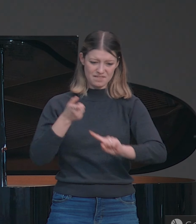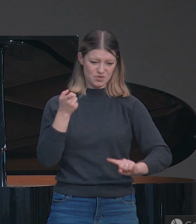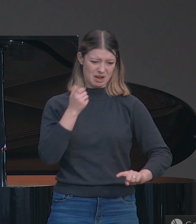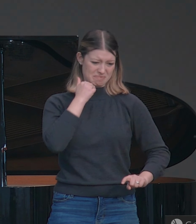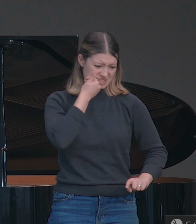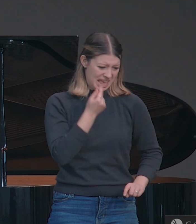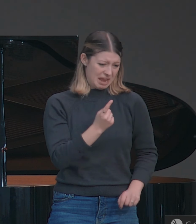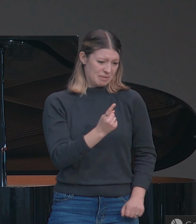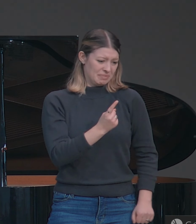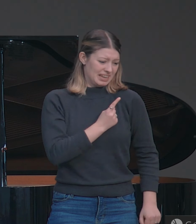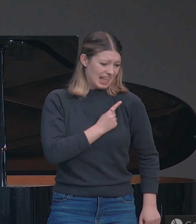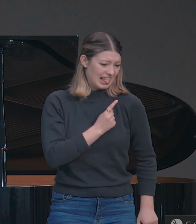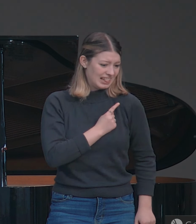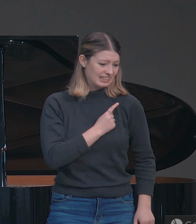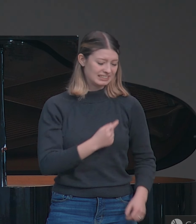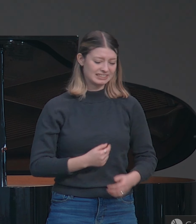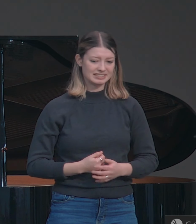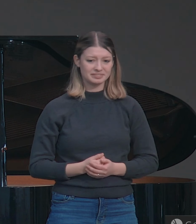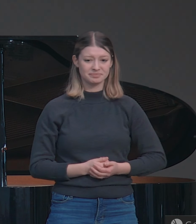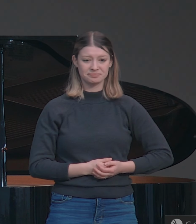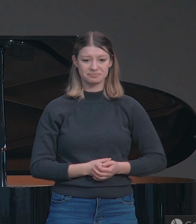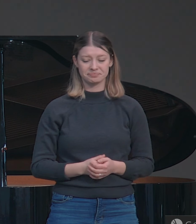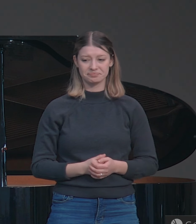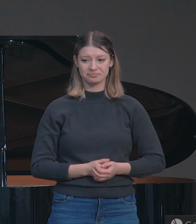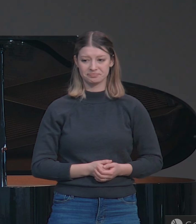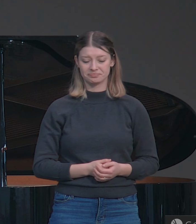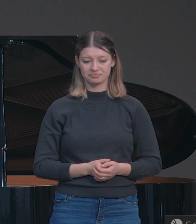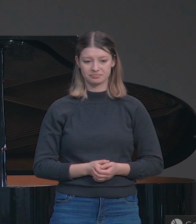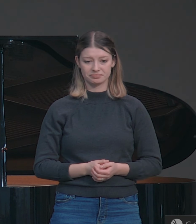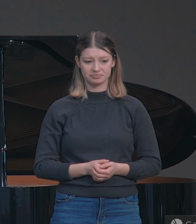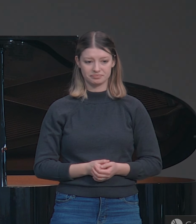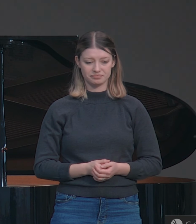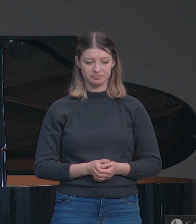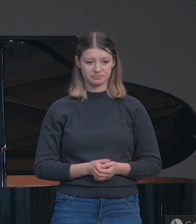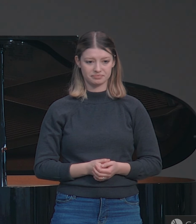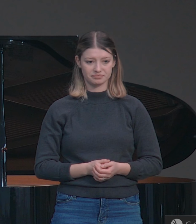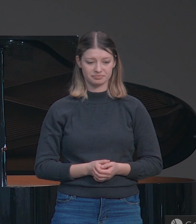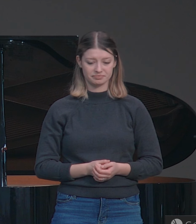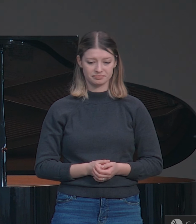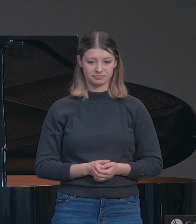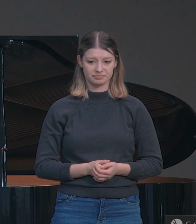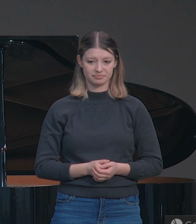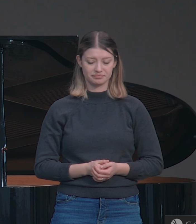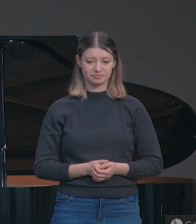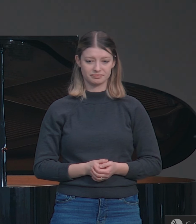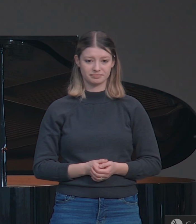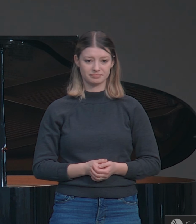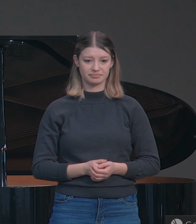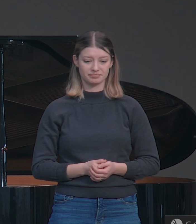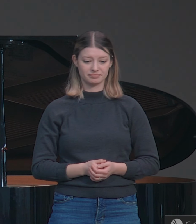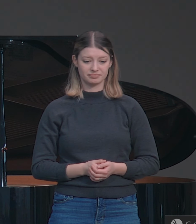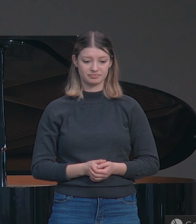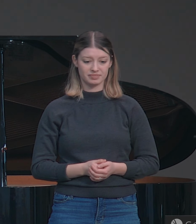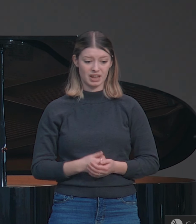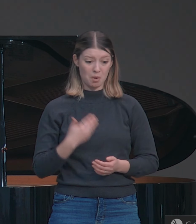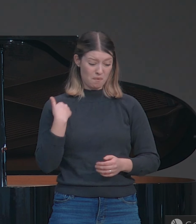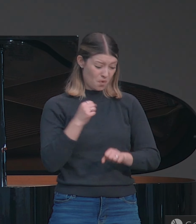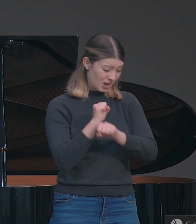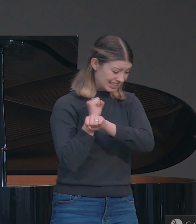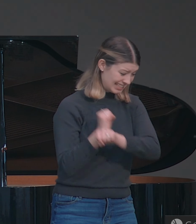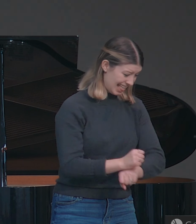shame and guilt. Know what it is to be free from a slavery to